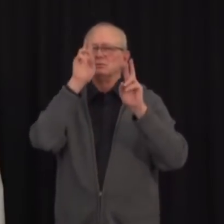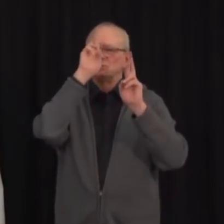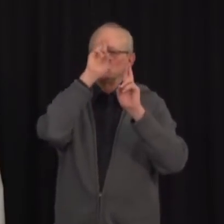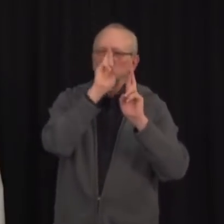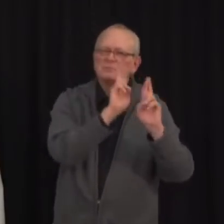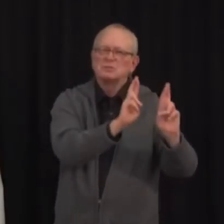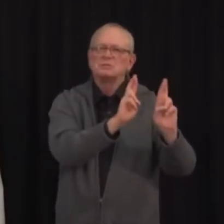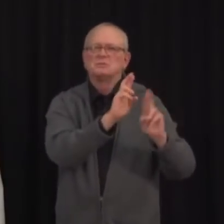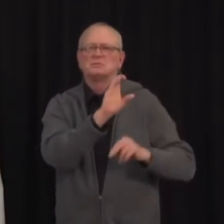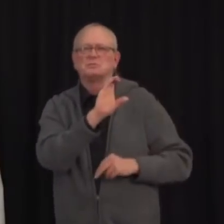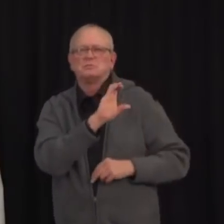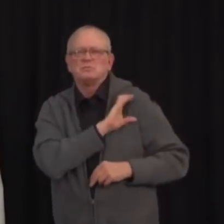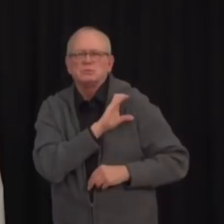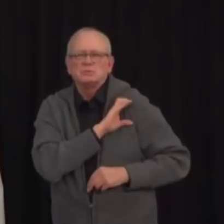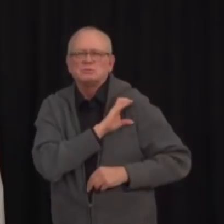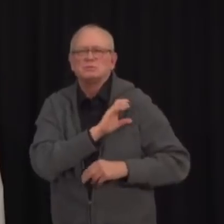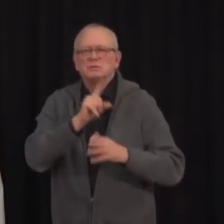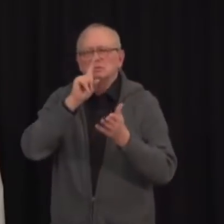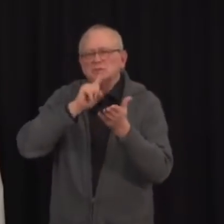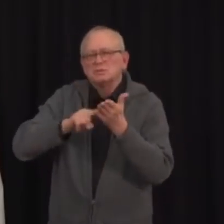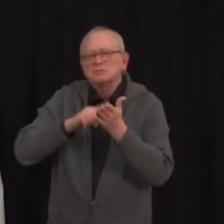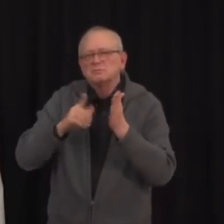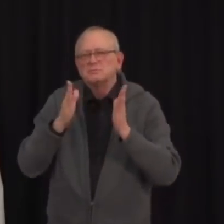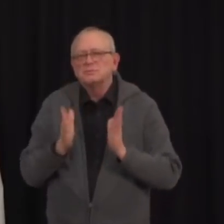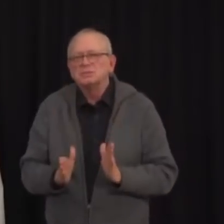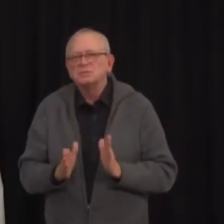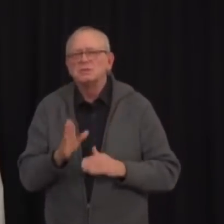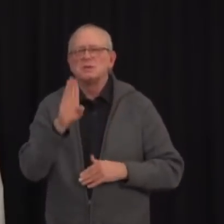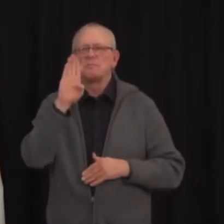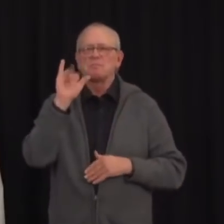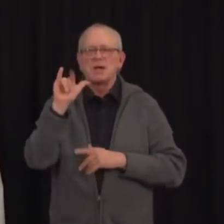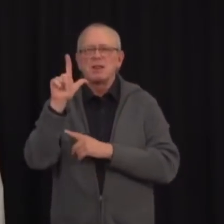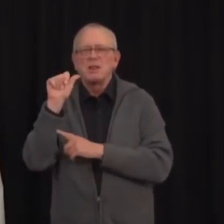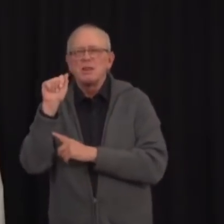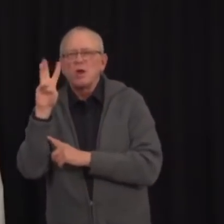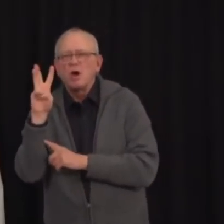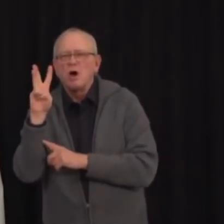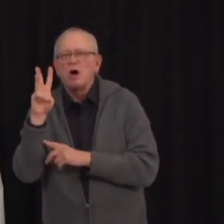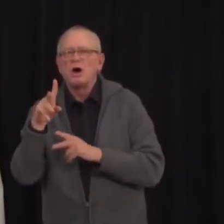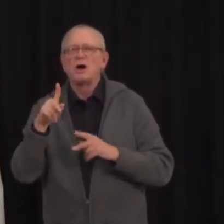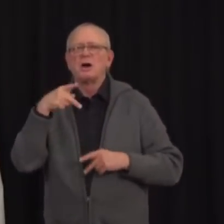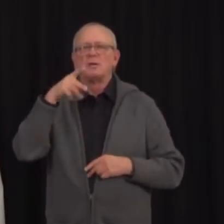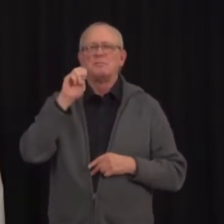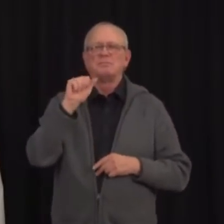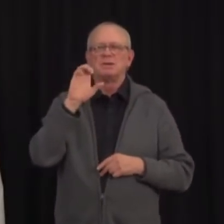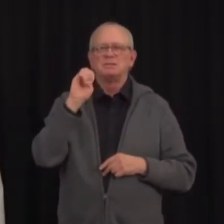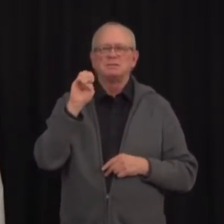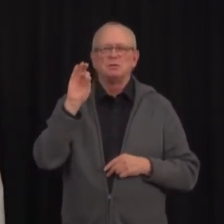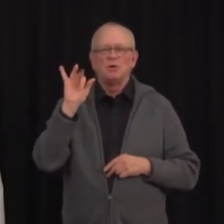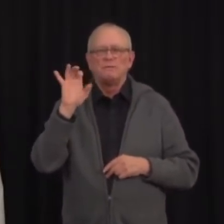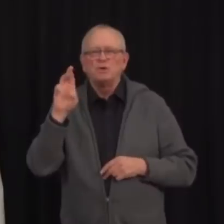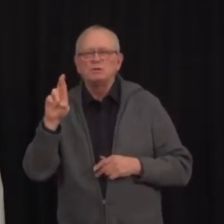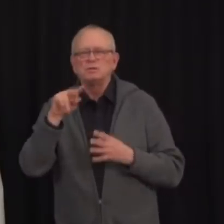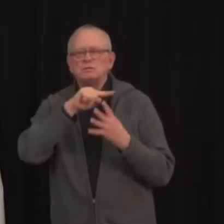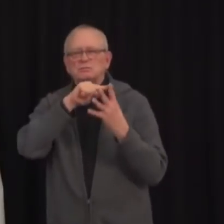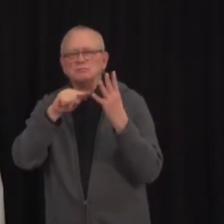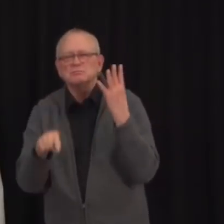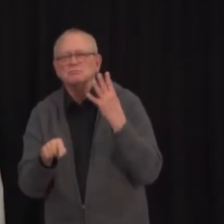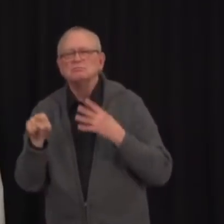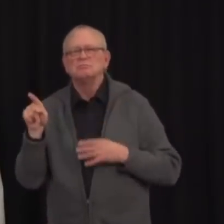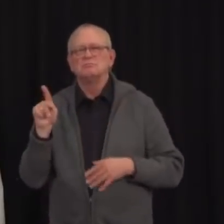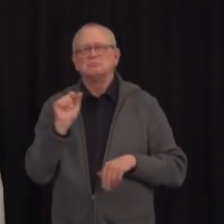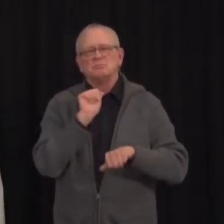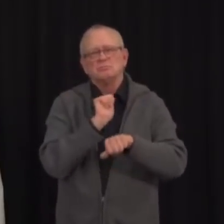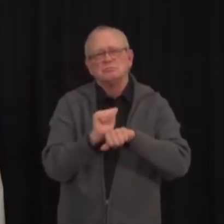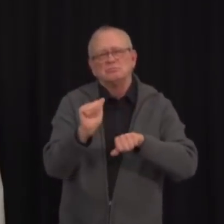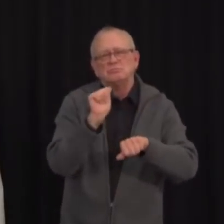health inspectors who are working to enforce the rules that are in place. As I have said all along, we are all in